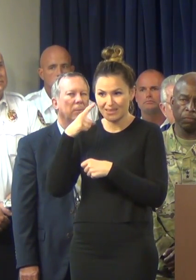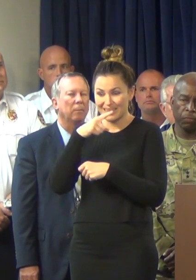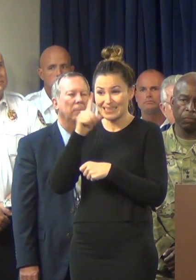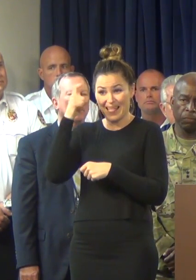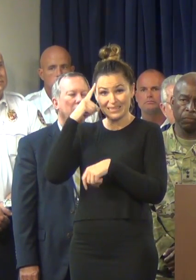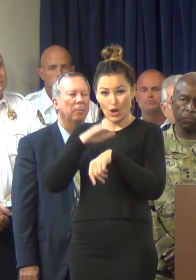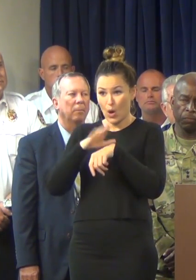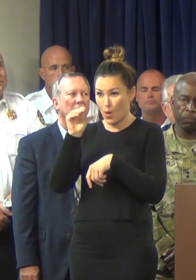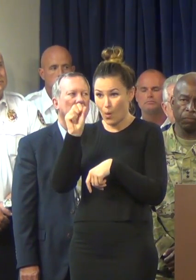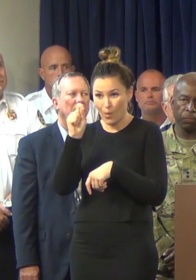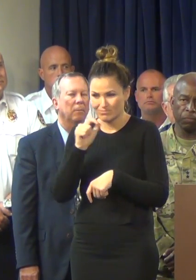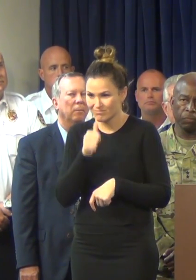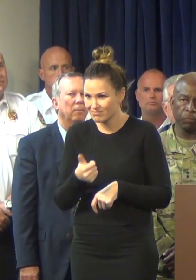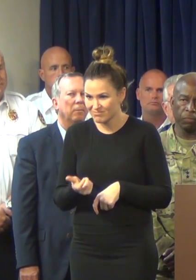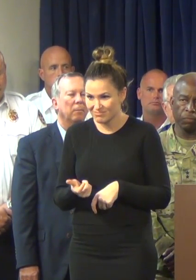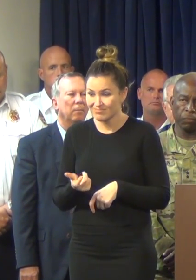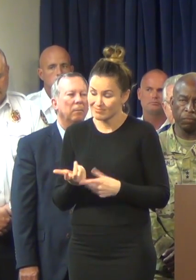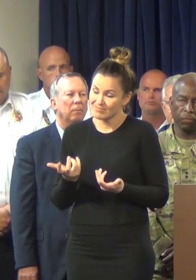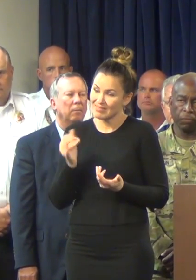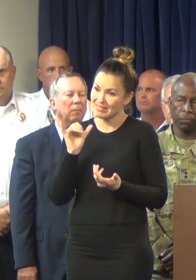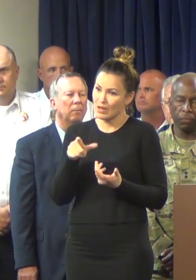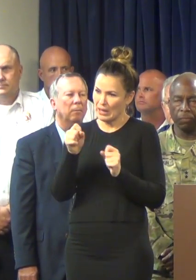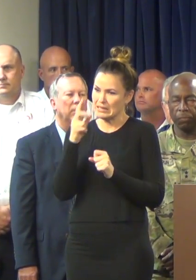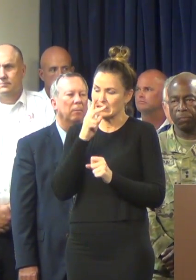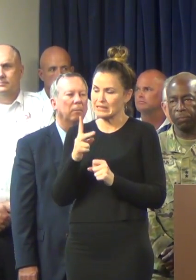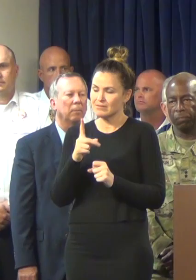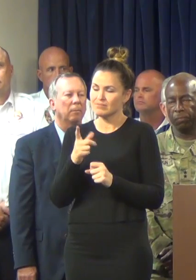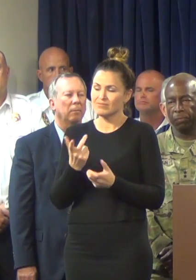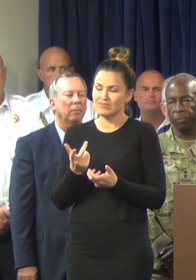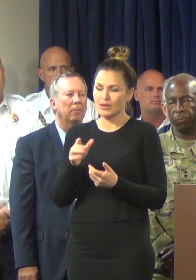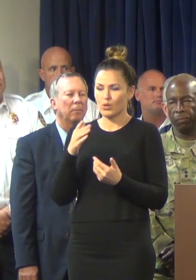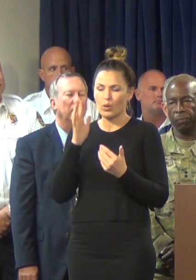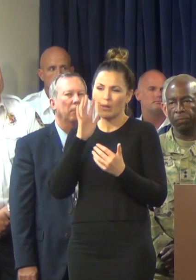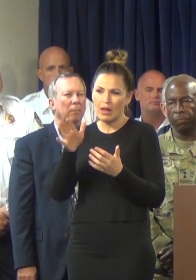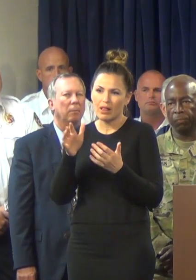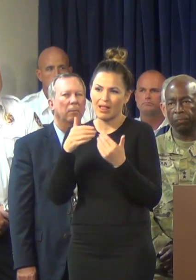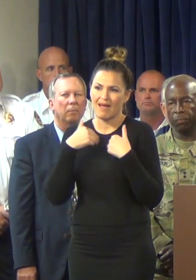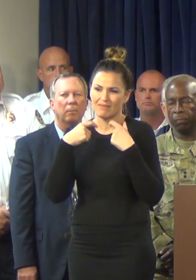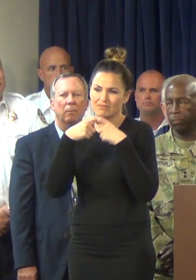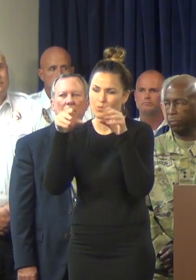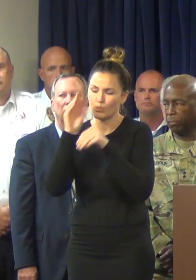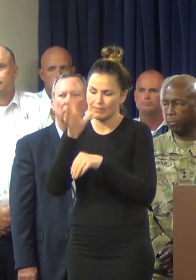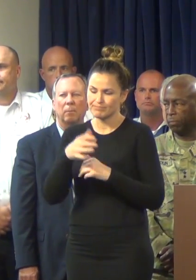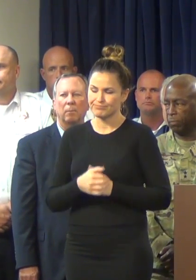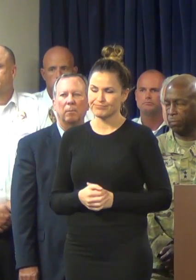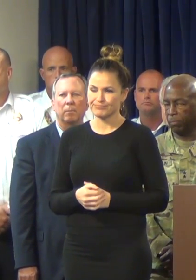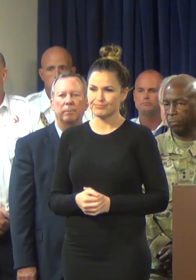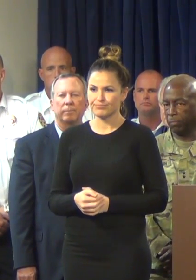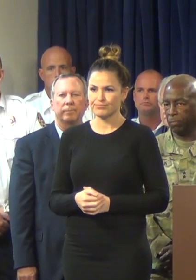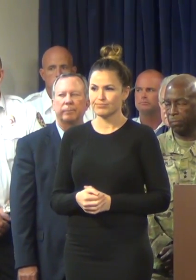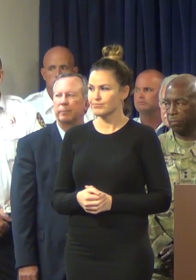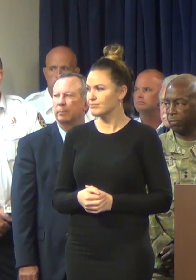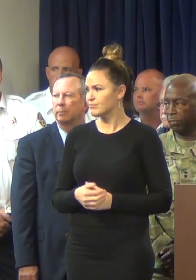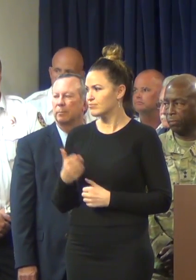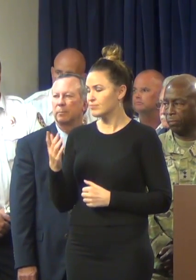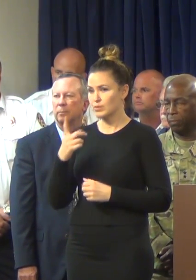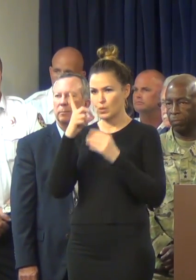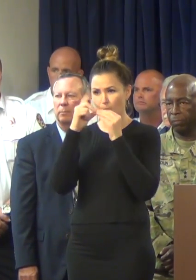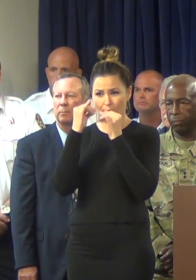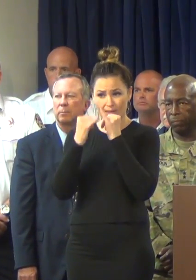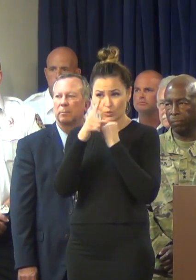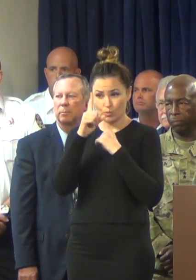coast. So that tells you what happens afterwards. So we're going to lose power. There's no question about it. We'll take one